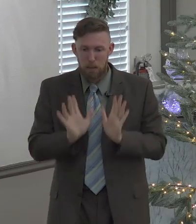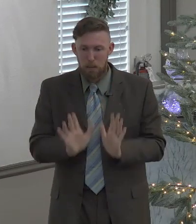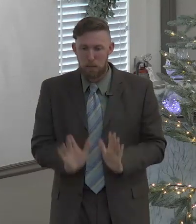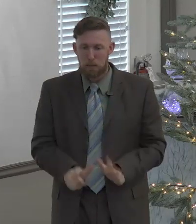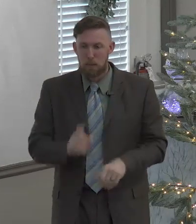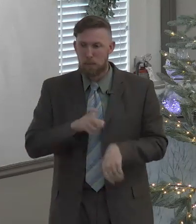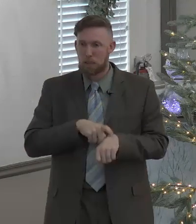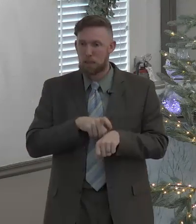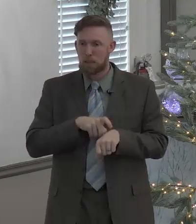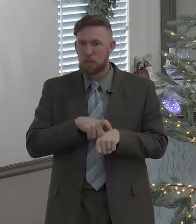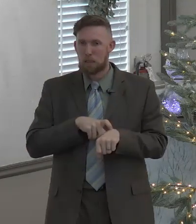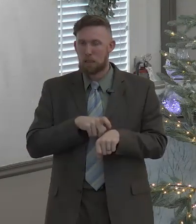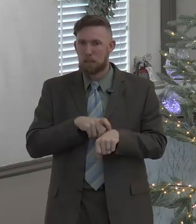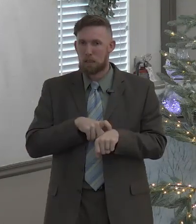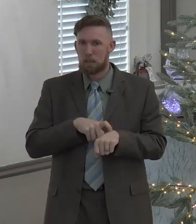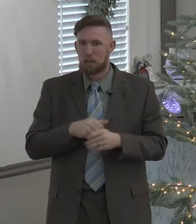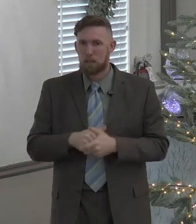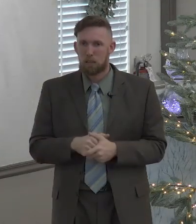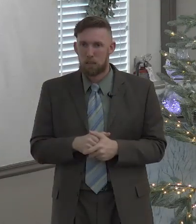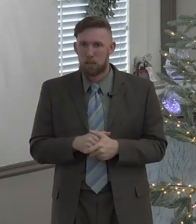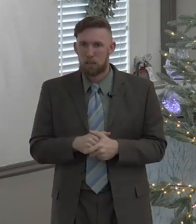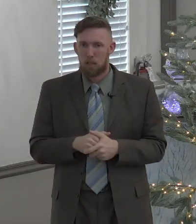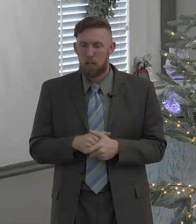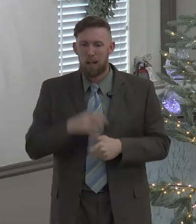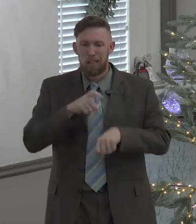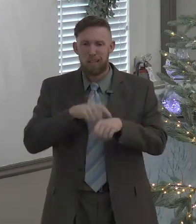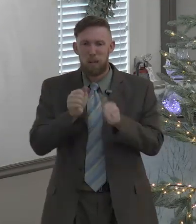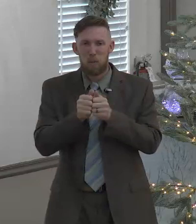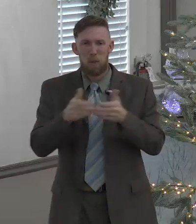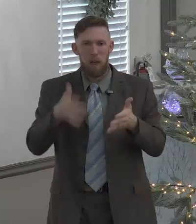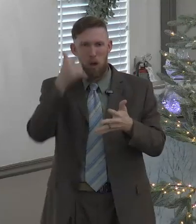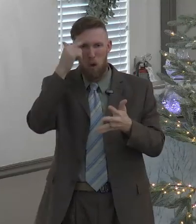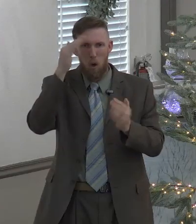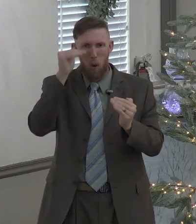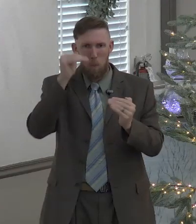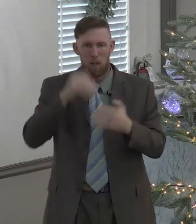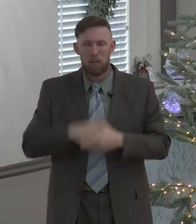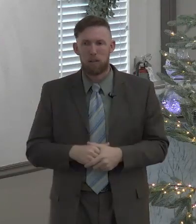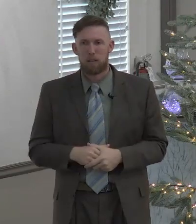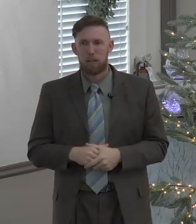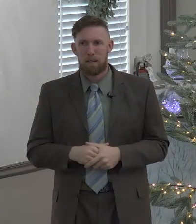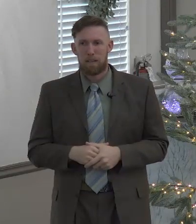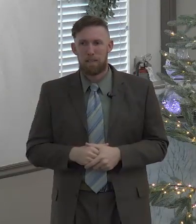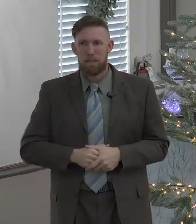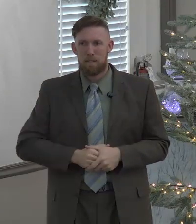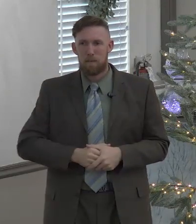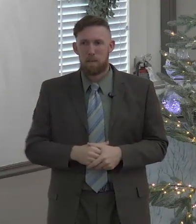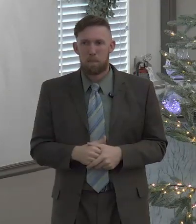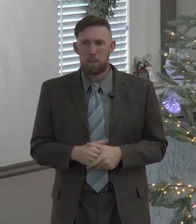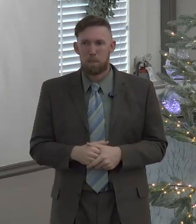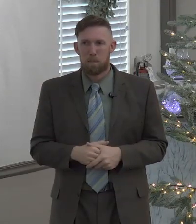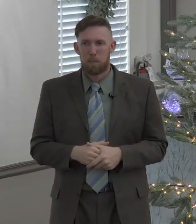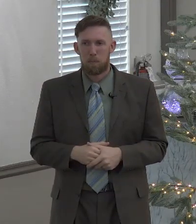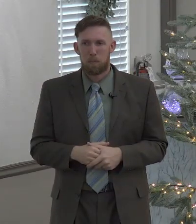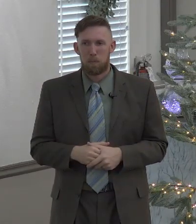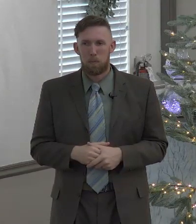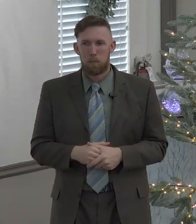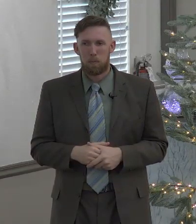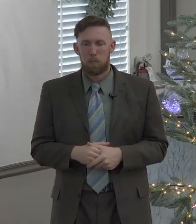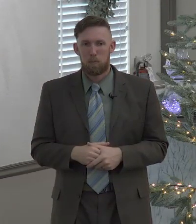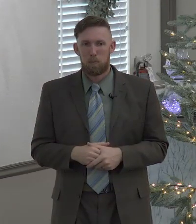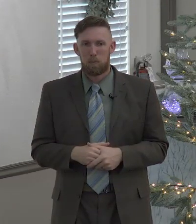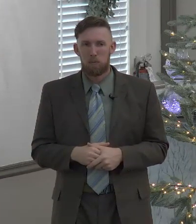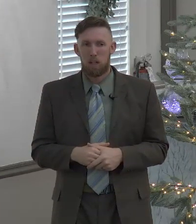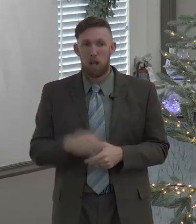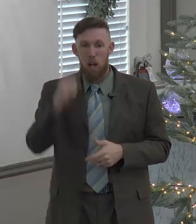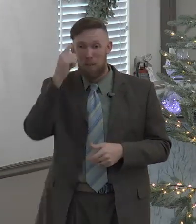it can be a very desperate time. It can be a very hopeless time. For